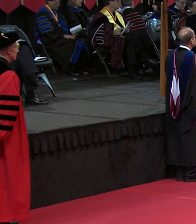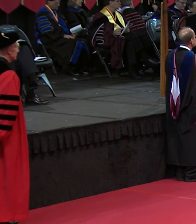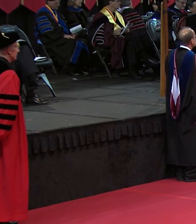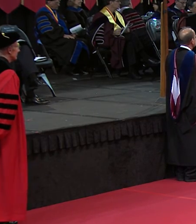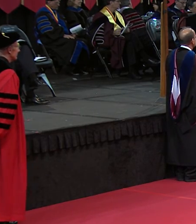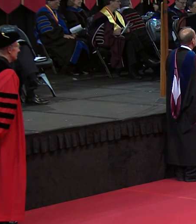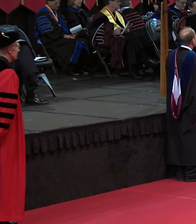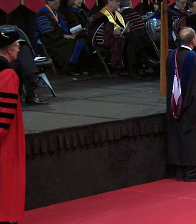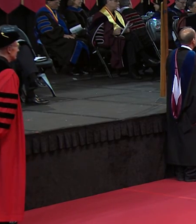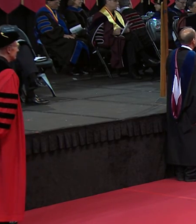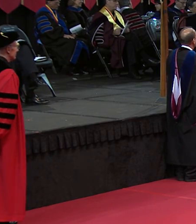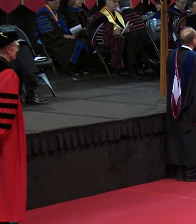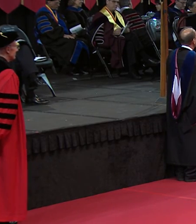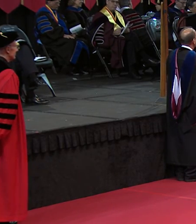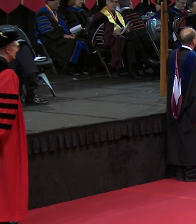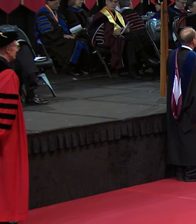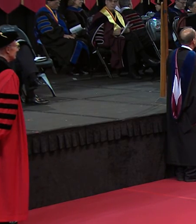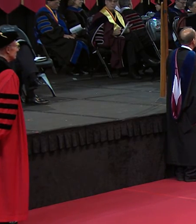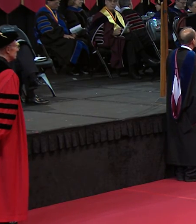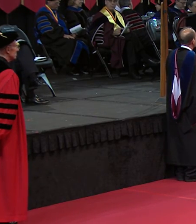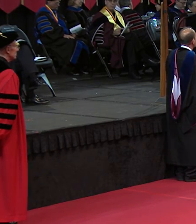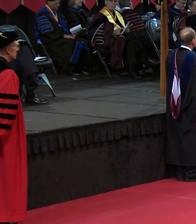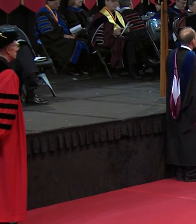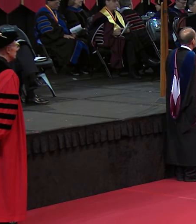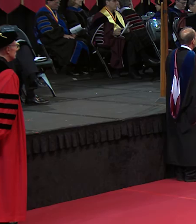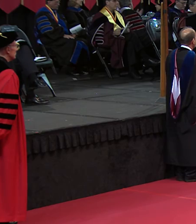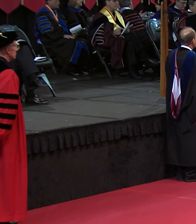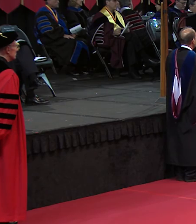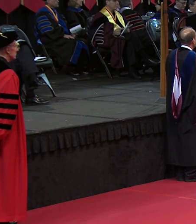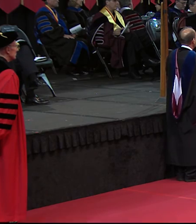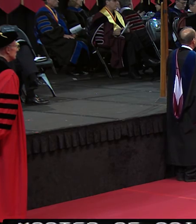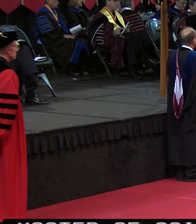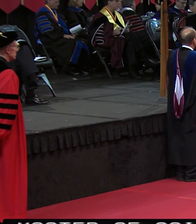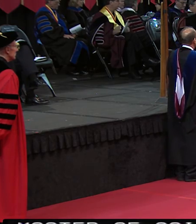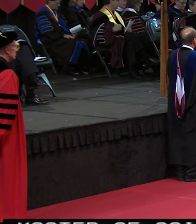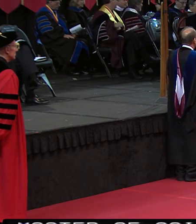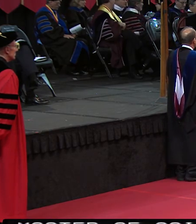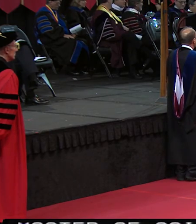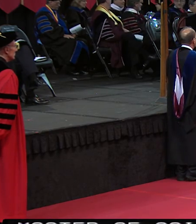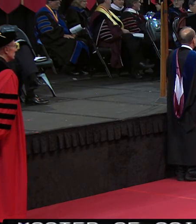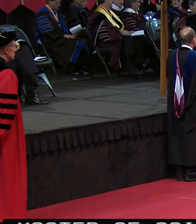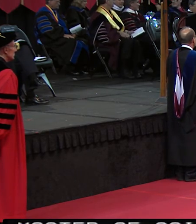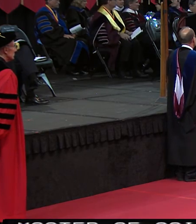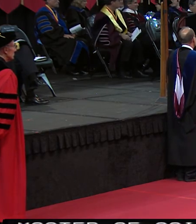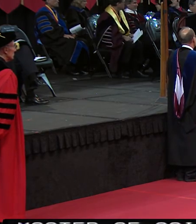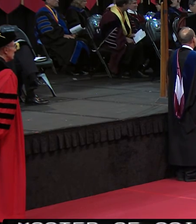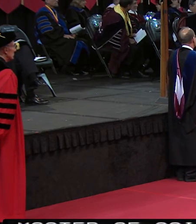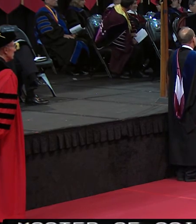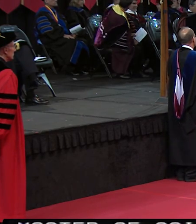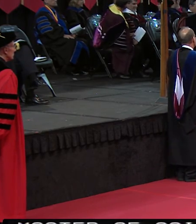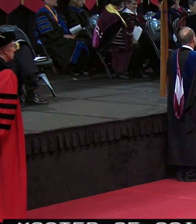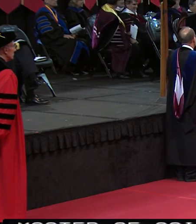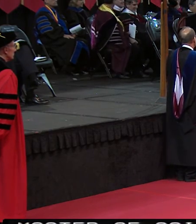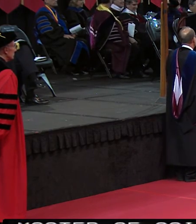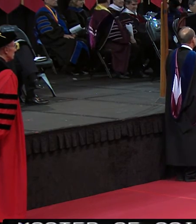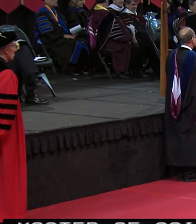Y- Yasmin